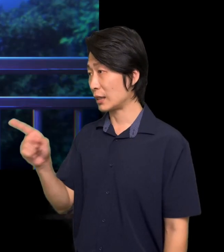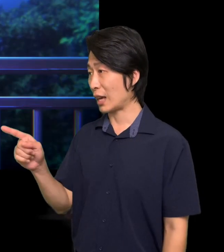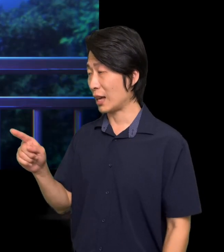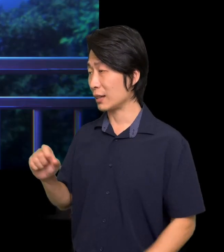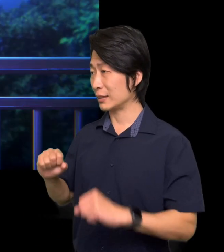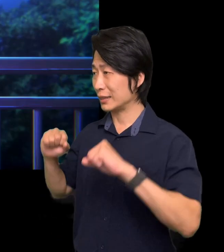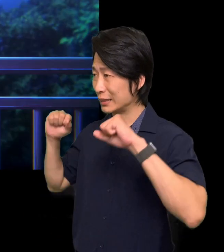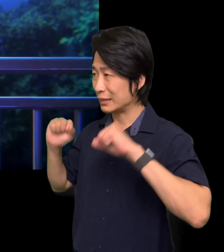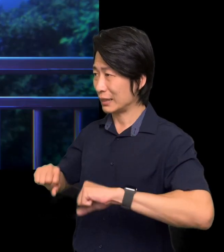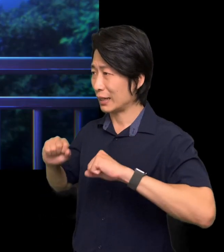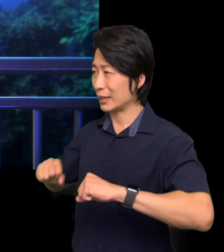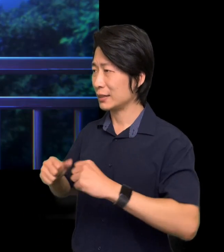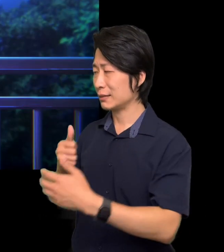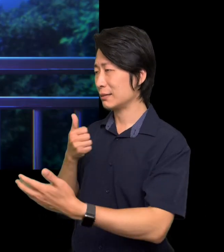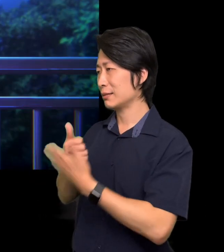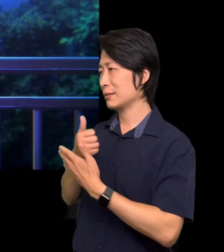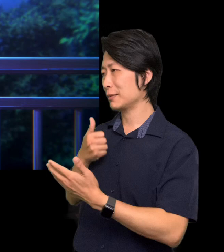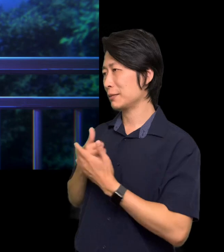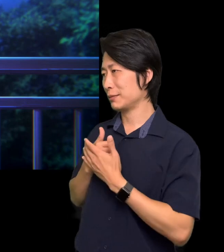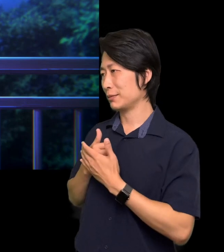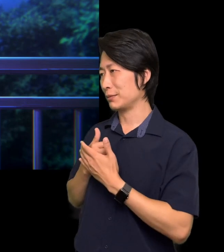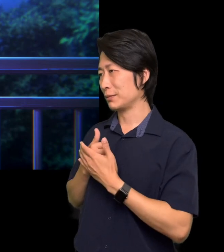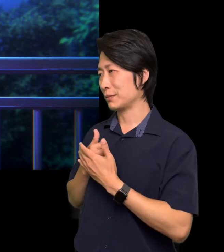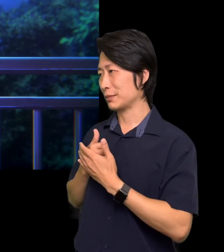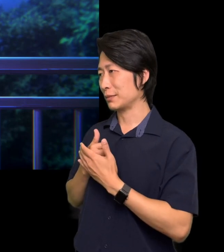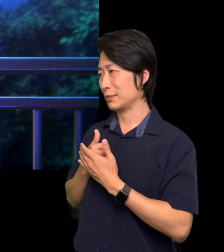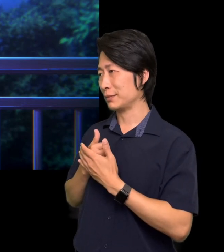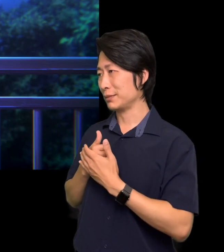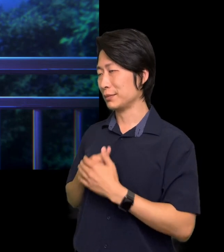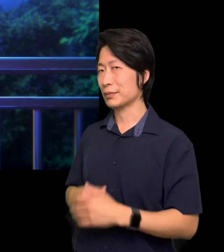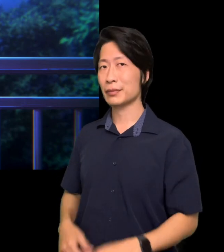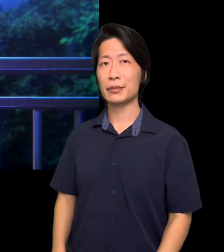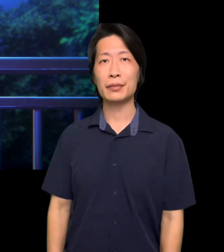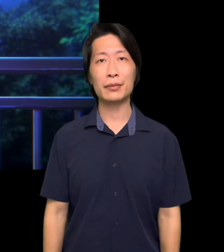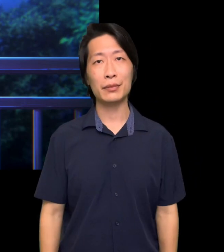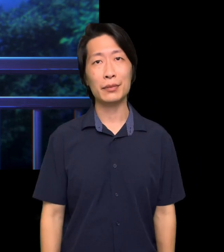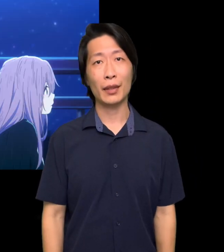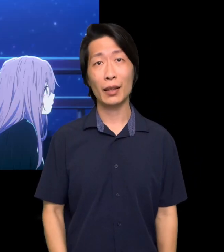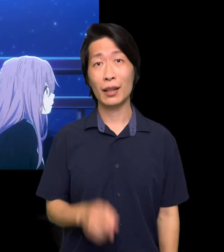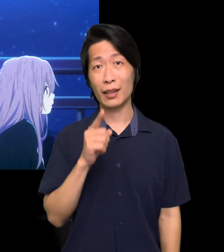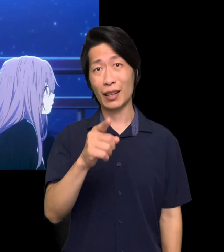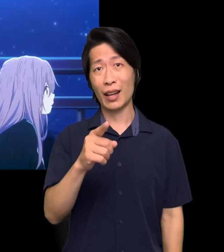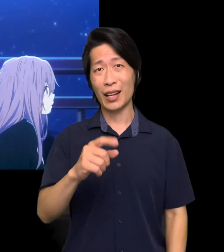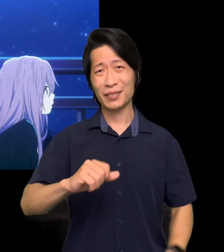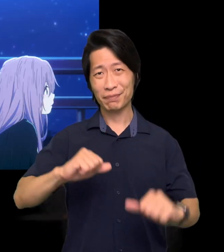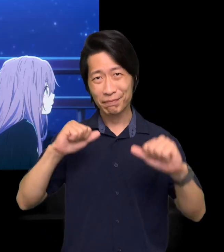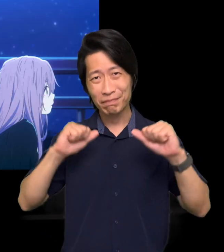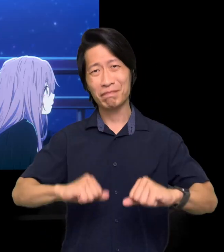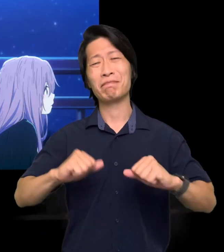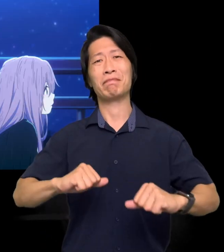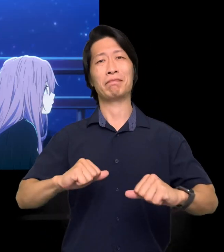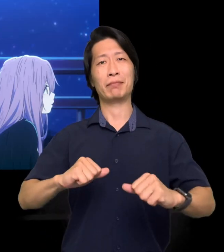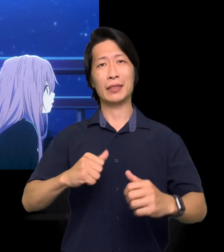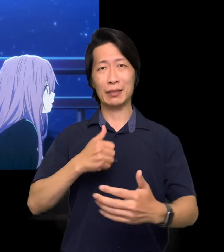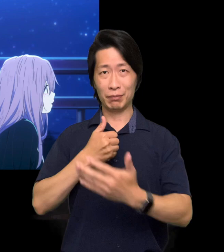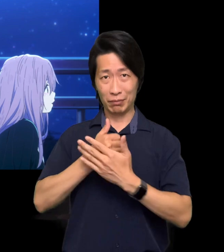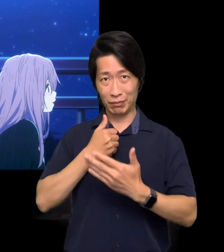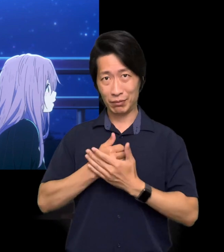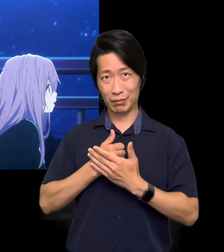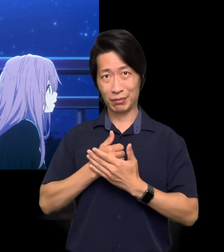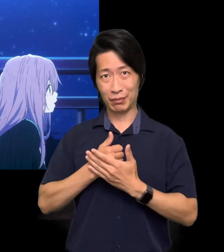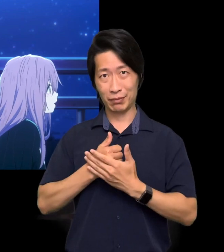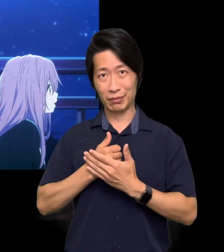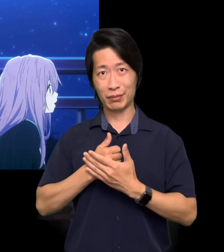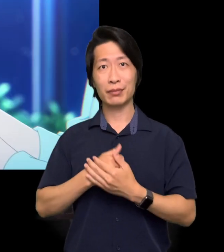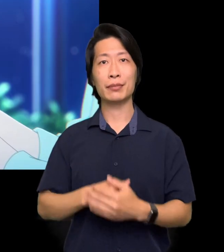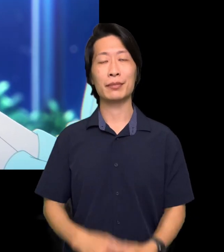Kimi ni ikiru no ho tetsuratte hoshii. Kimi ni ikiru no ho